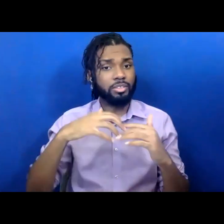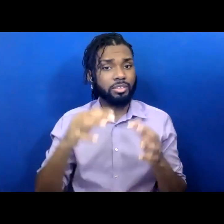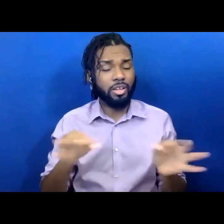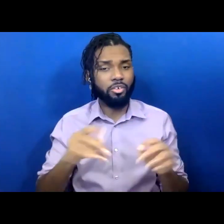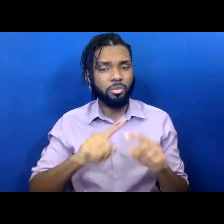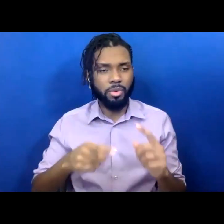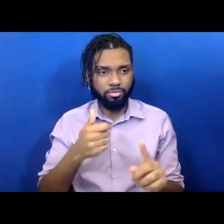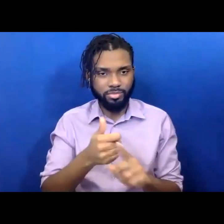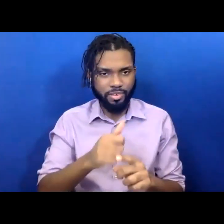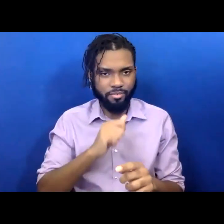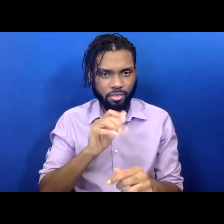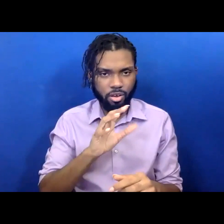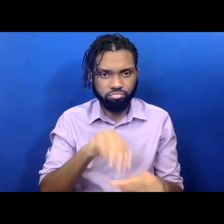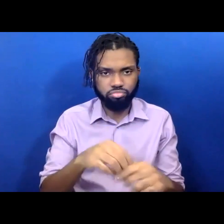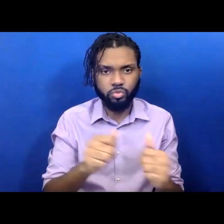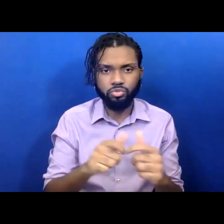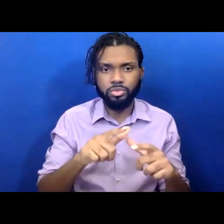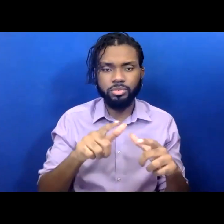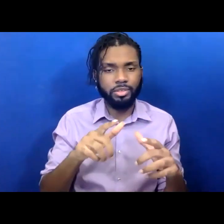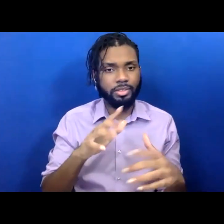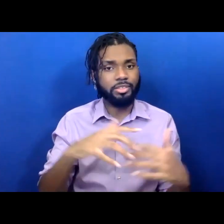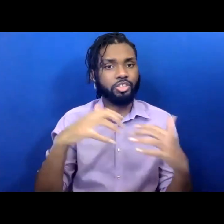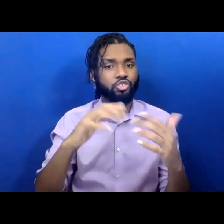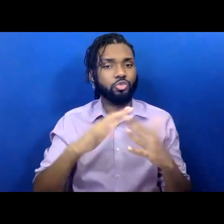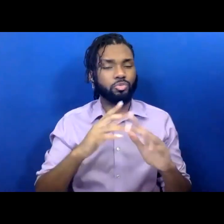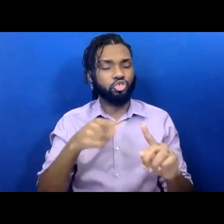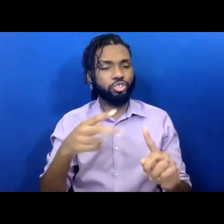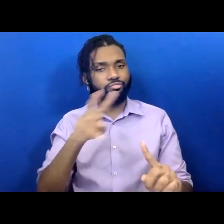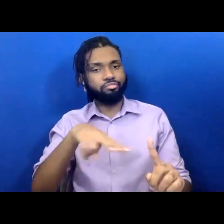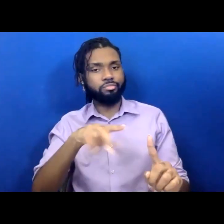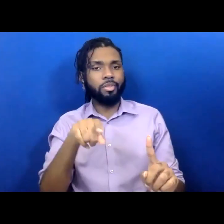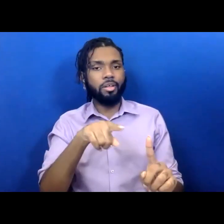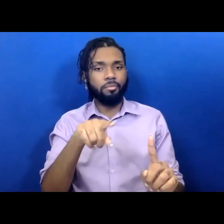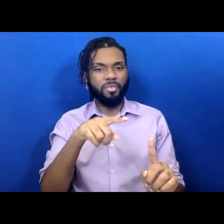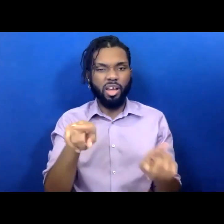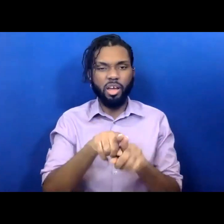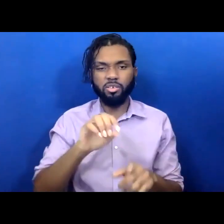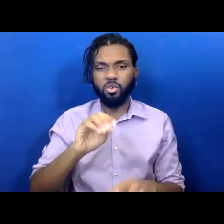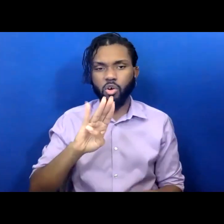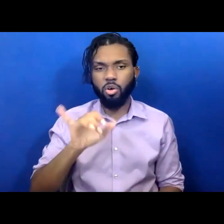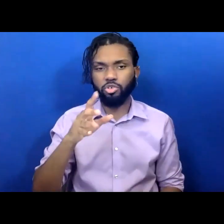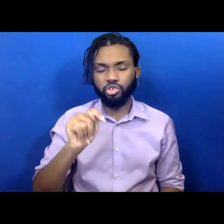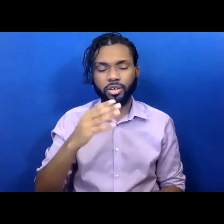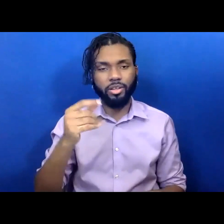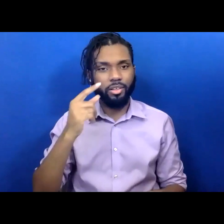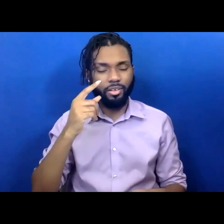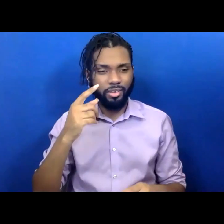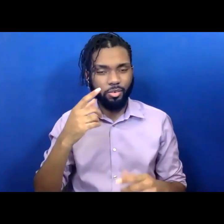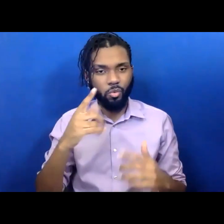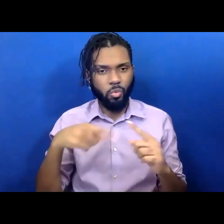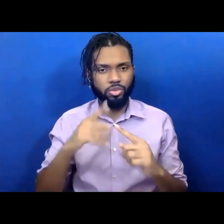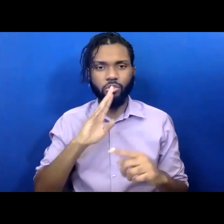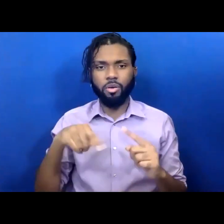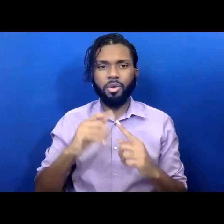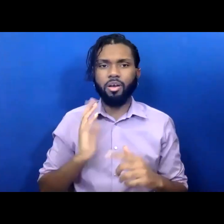Indigenous communities, reducing them to objects for our understanding, where our refers to other linguists, and otherwise doing